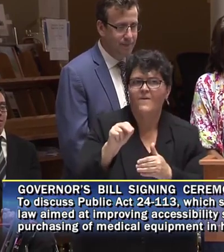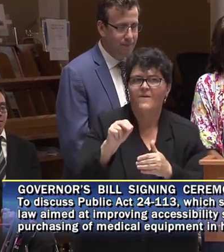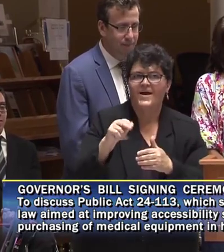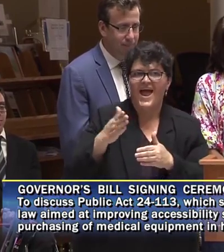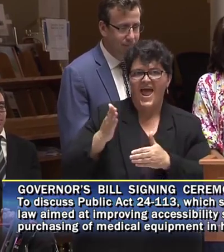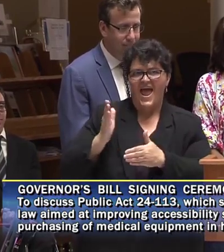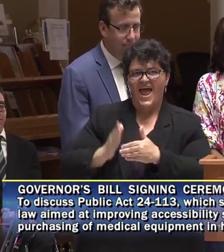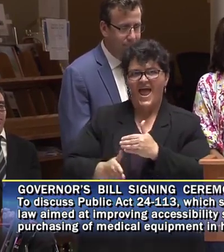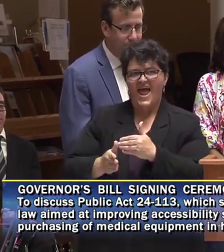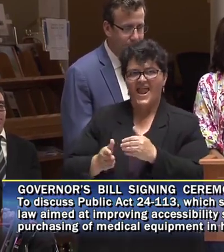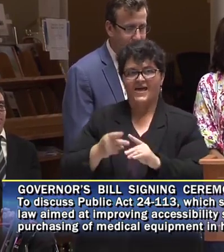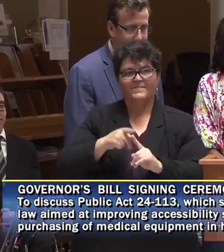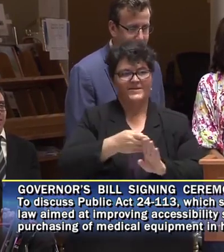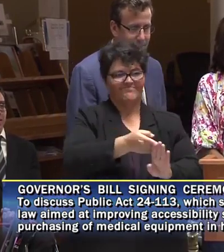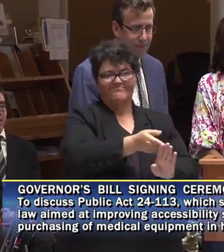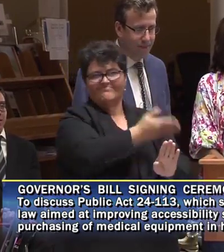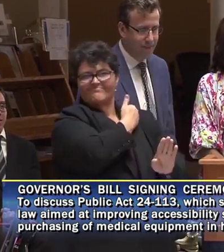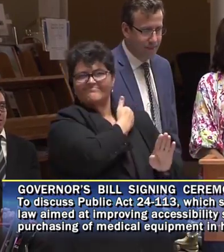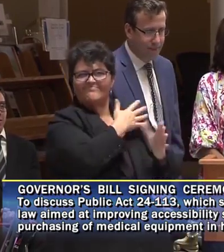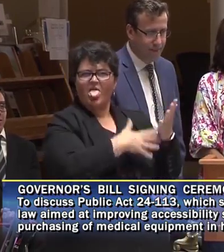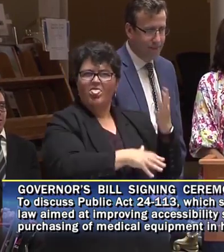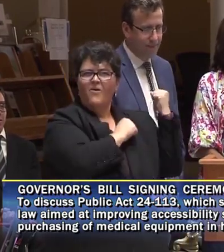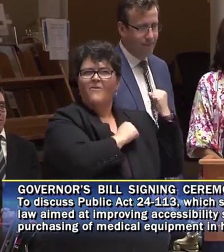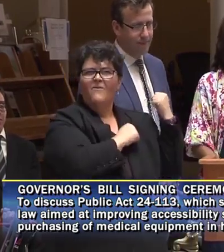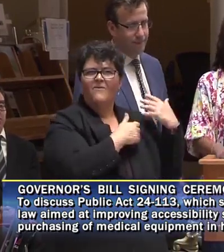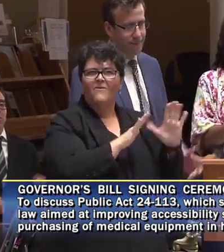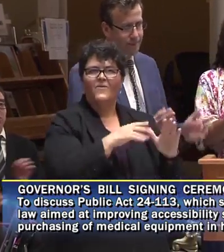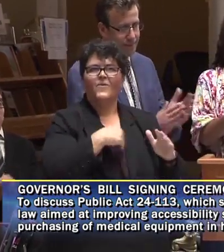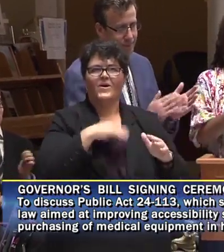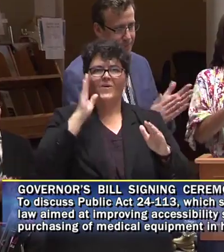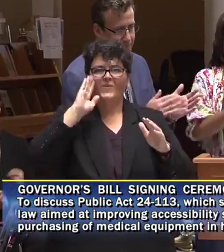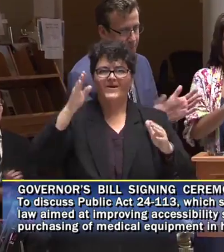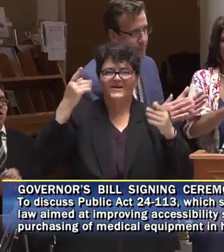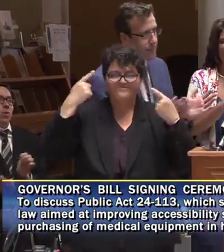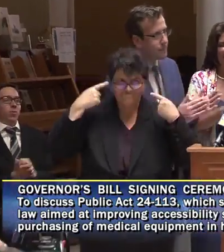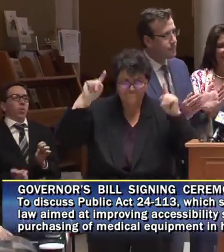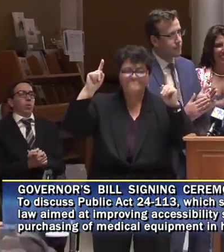further progress on these issues with your help, and I thank you very much.